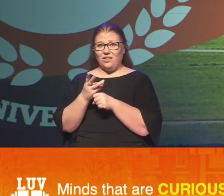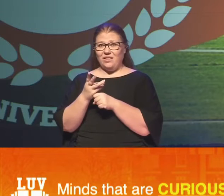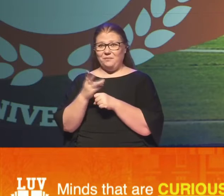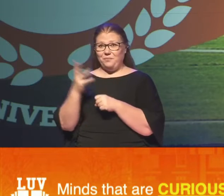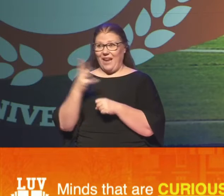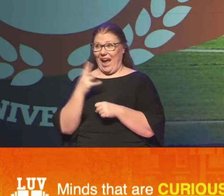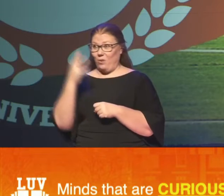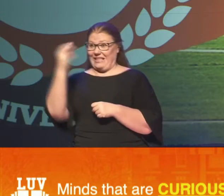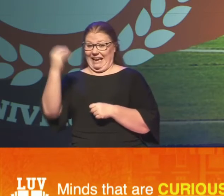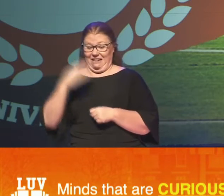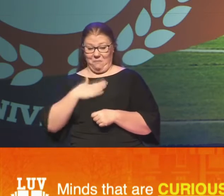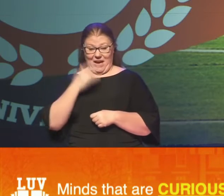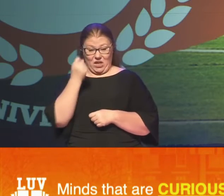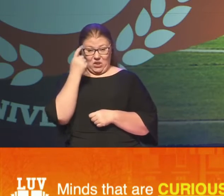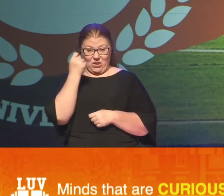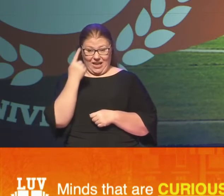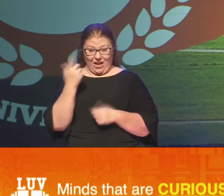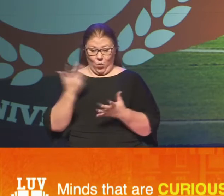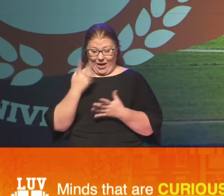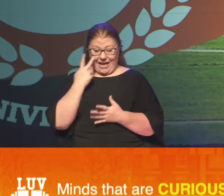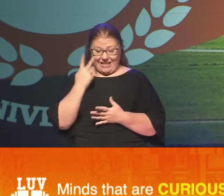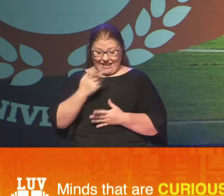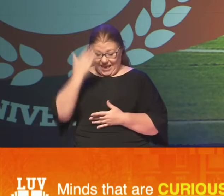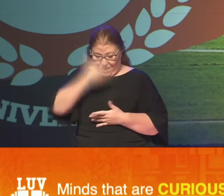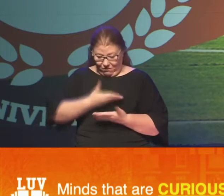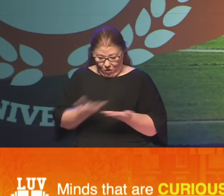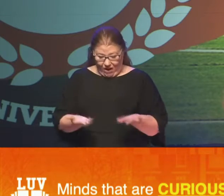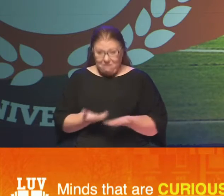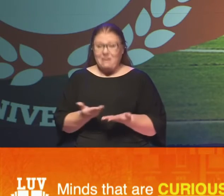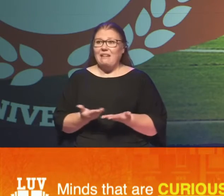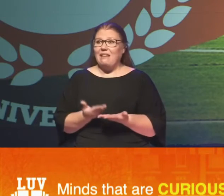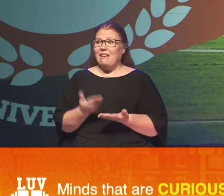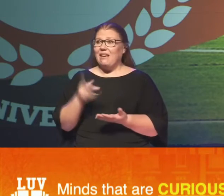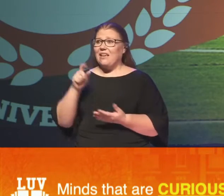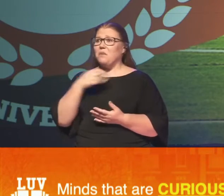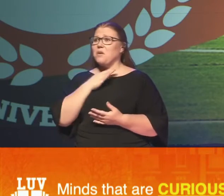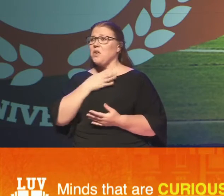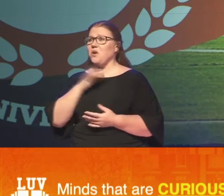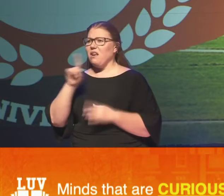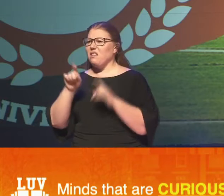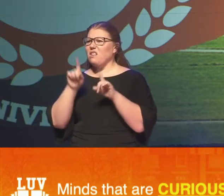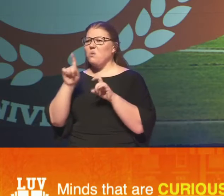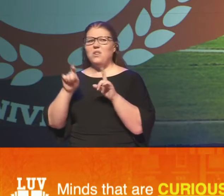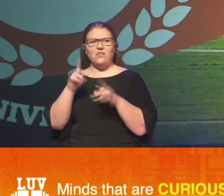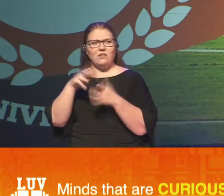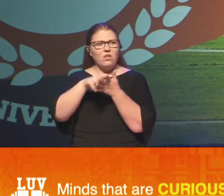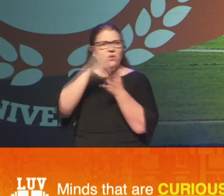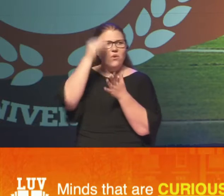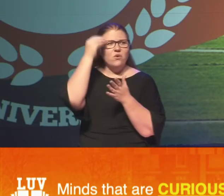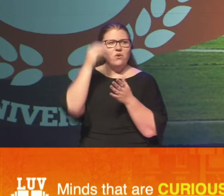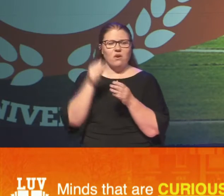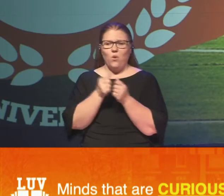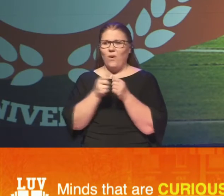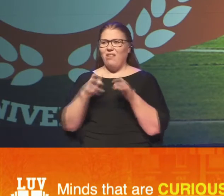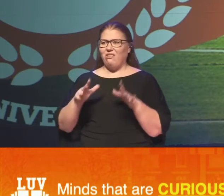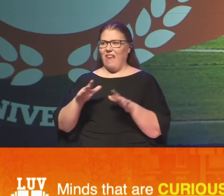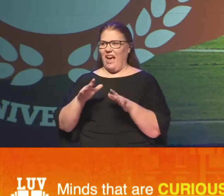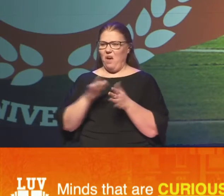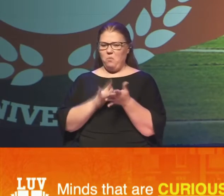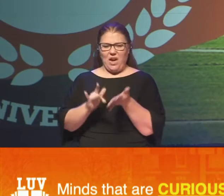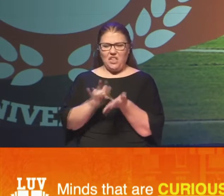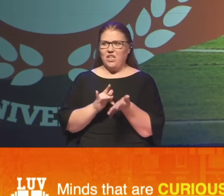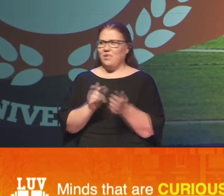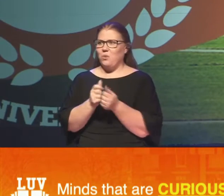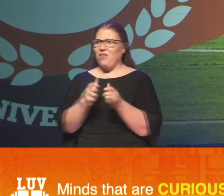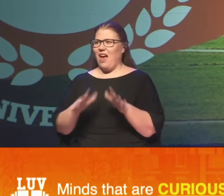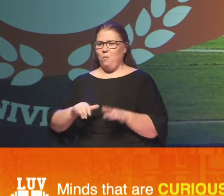what I understand and have been handed. And so I have to be curious. I have to ask questions. I have to learn without prejudice. I have to